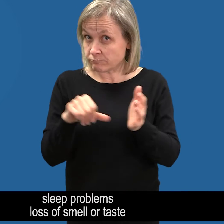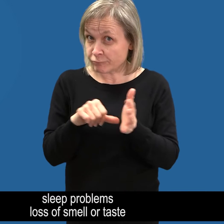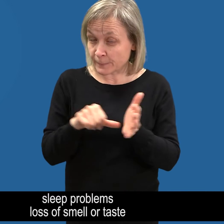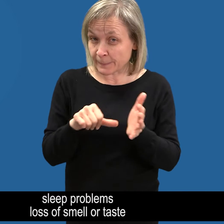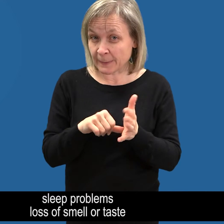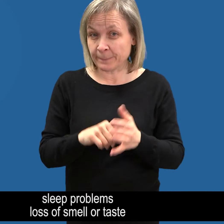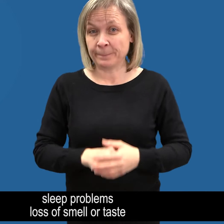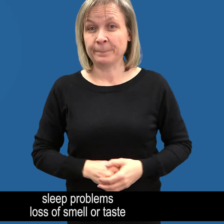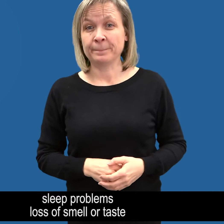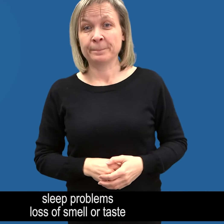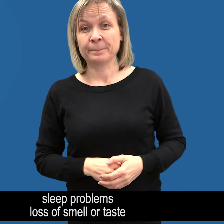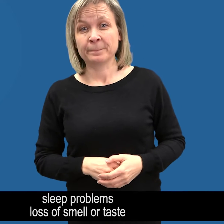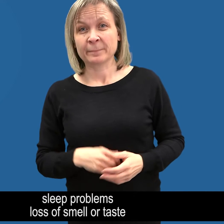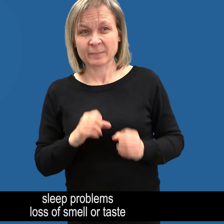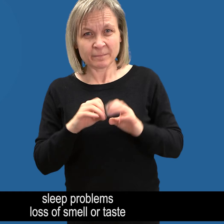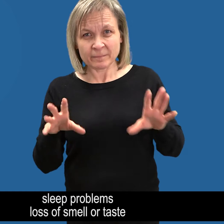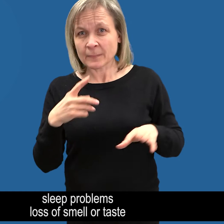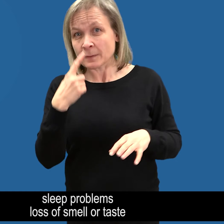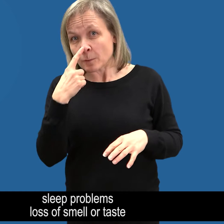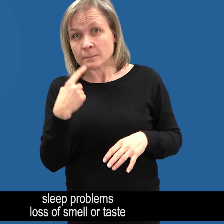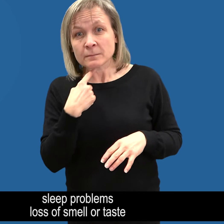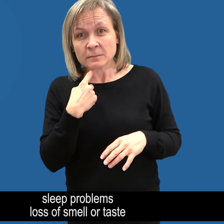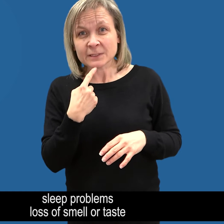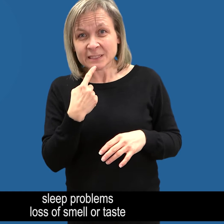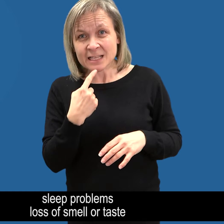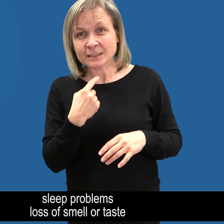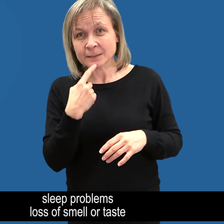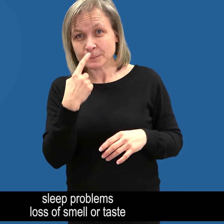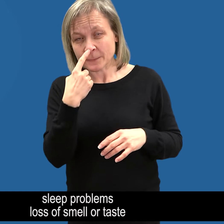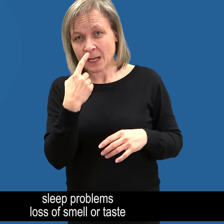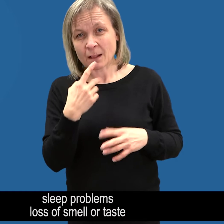sleep problems, loss of smell or taste,